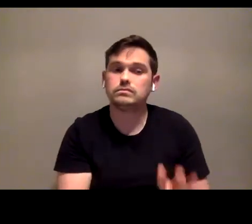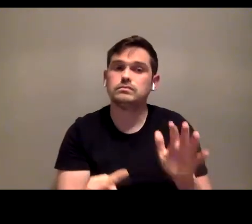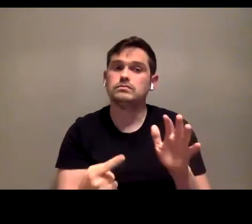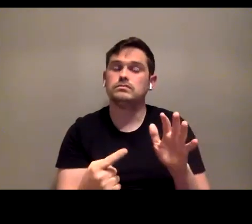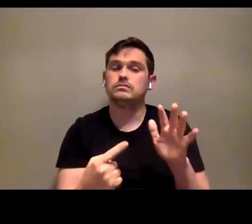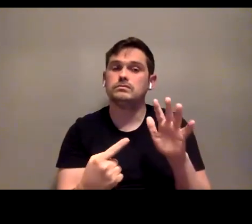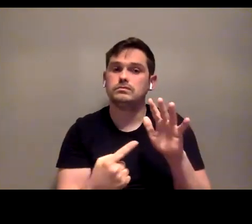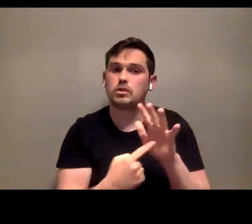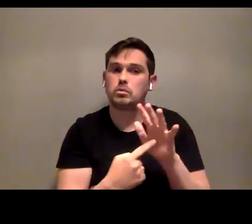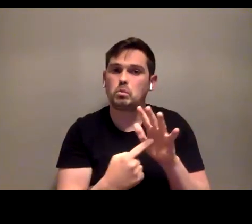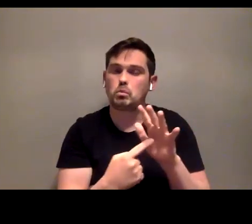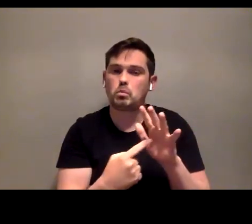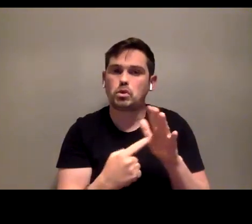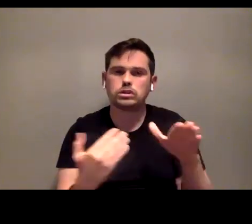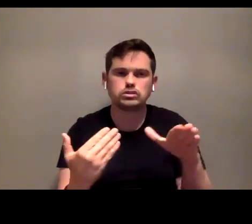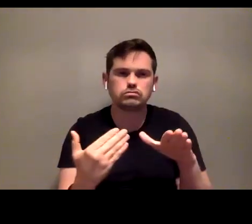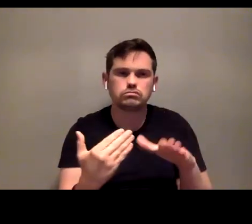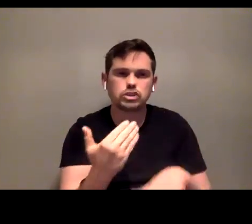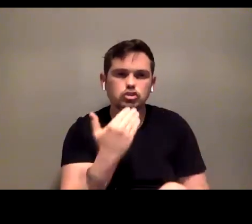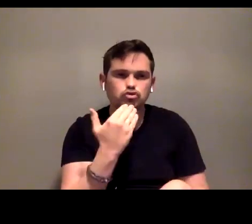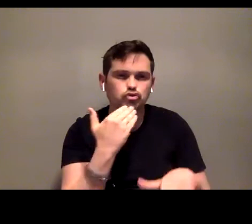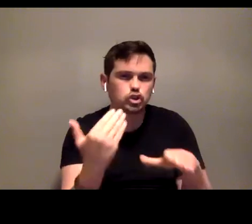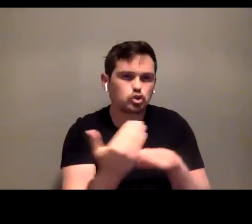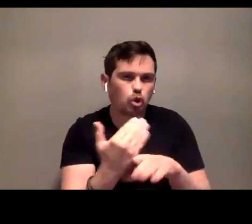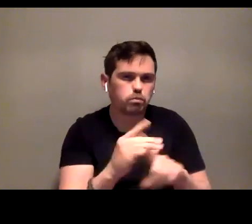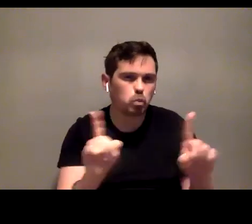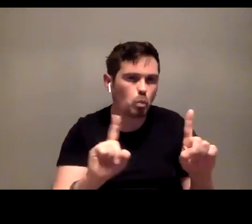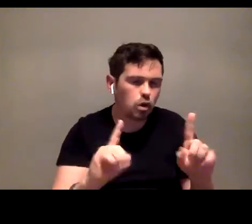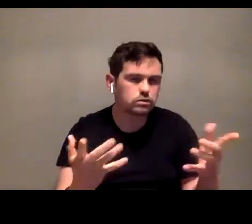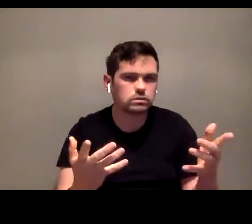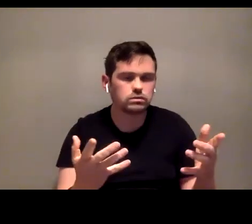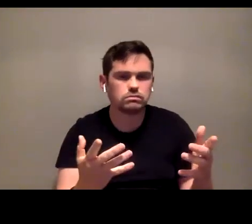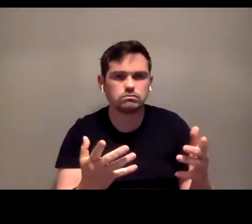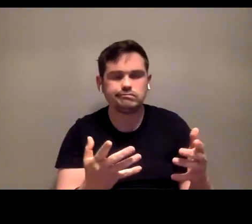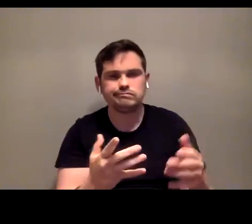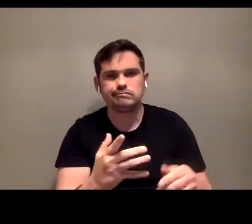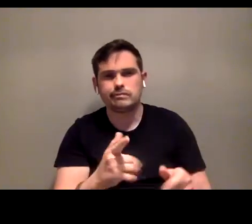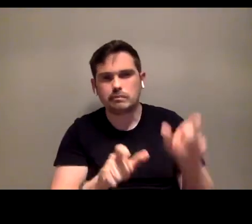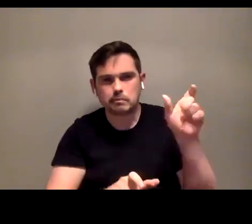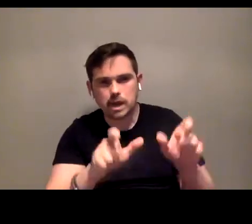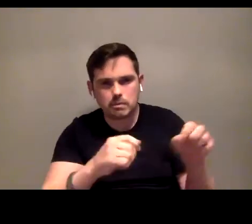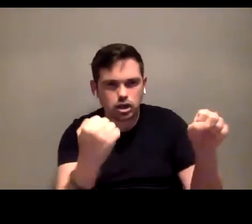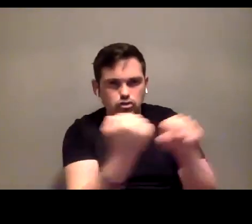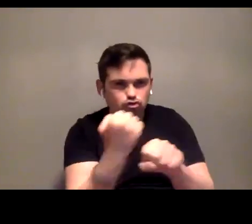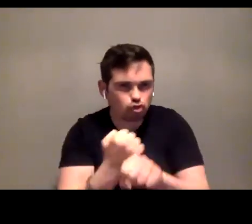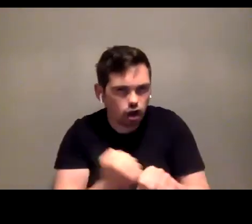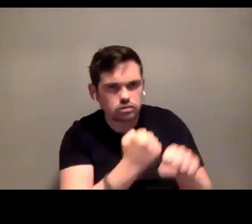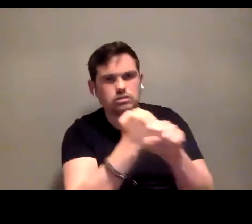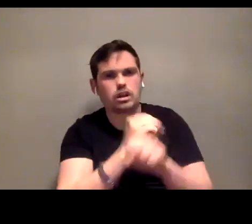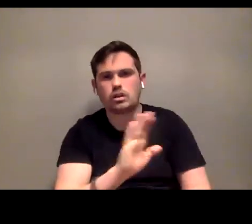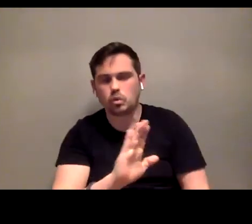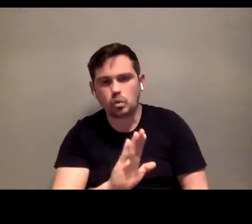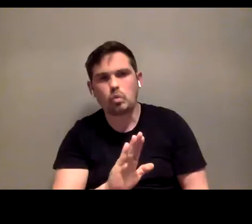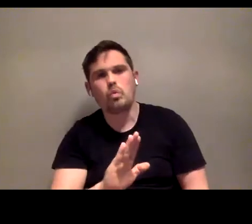we think of as green jobs. As Hannah said, it's not just the hard hats and the wind turbines, but expanding that to include health, to include